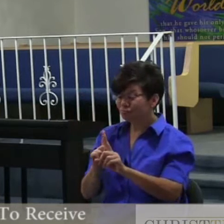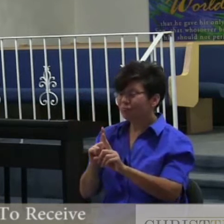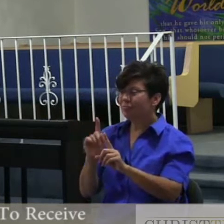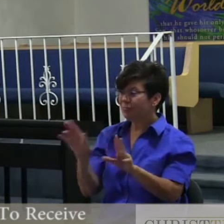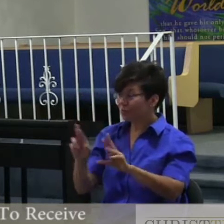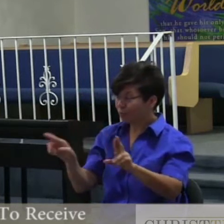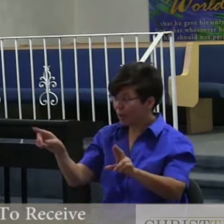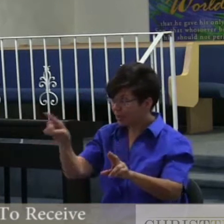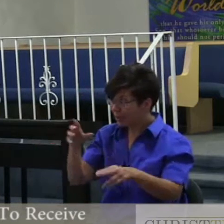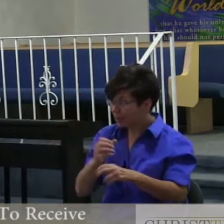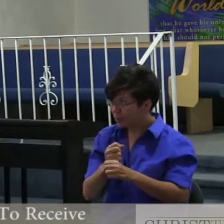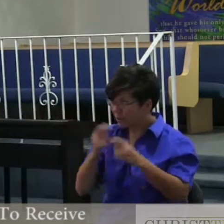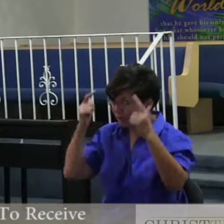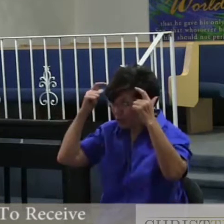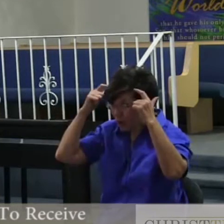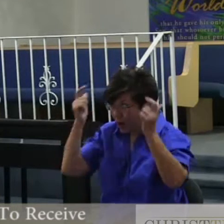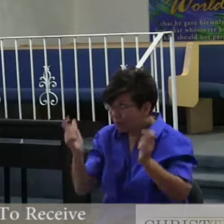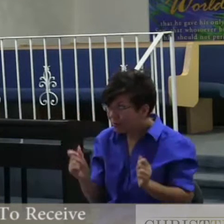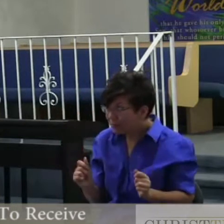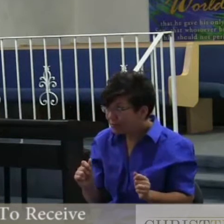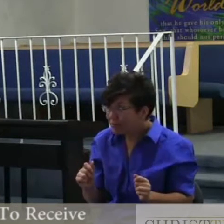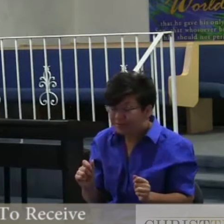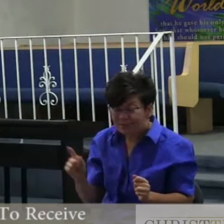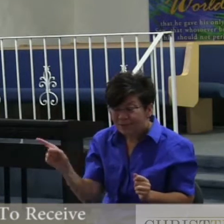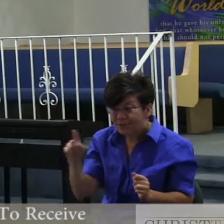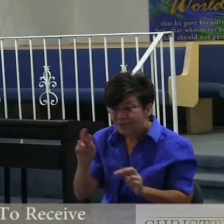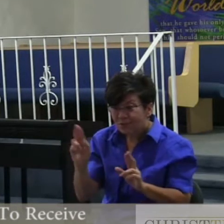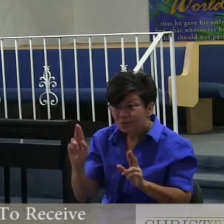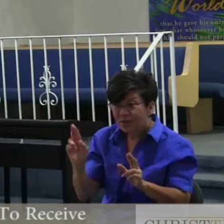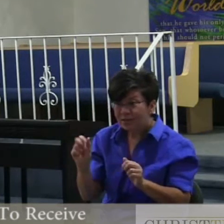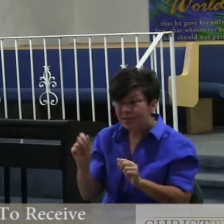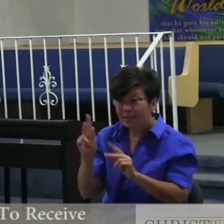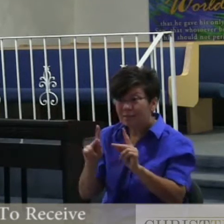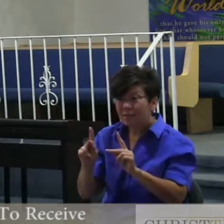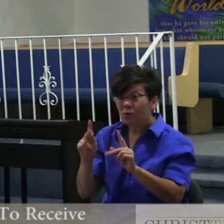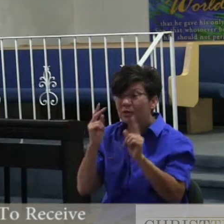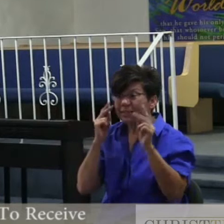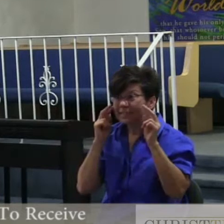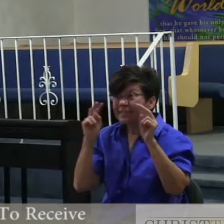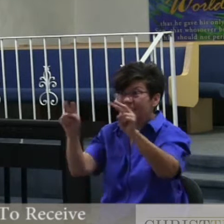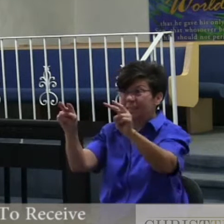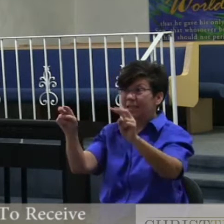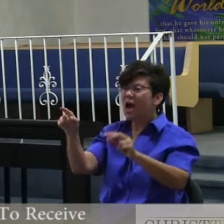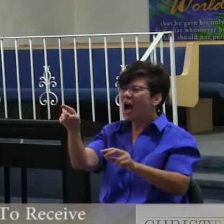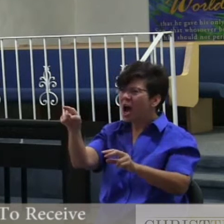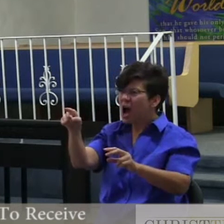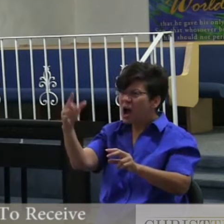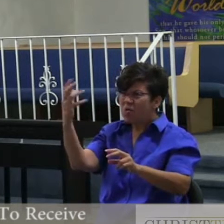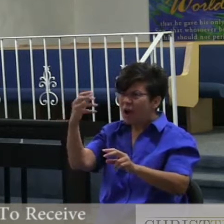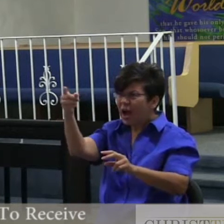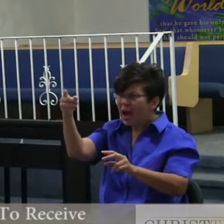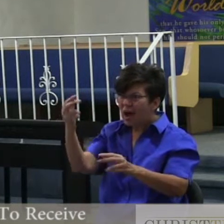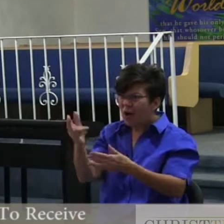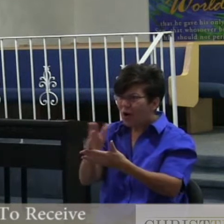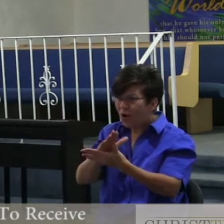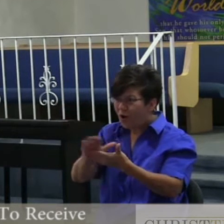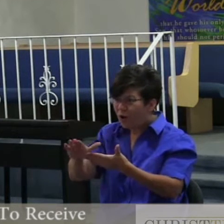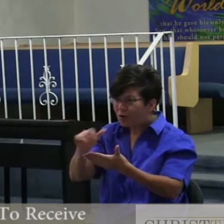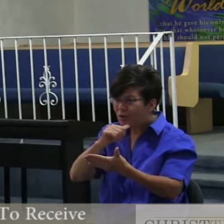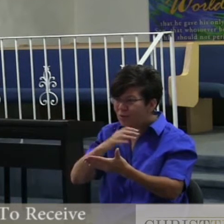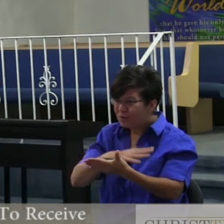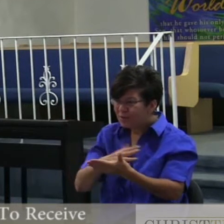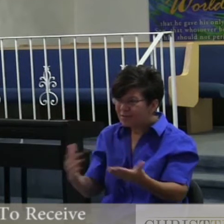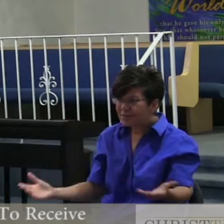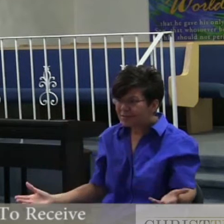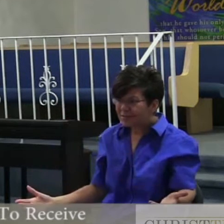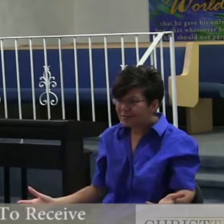you ready to receive the crown of life? Are you ready for the people to see? Wow, you are a holy woman.